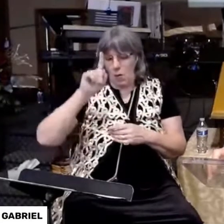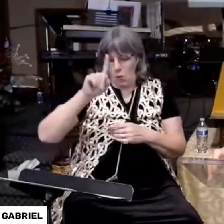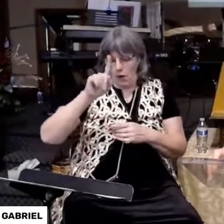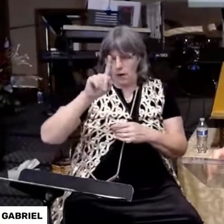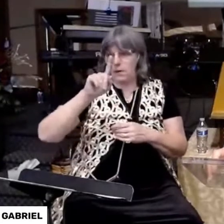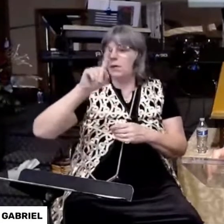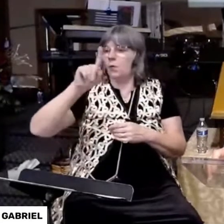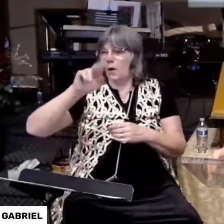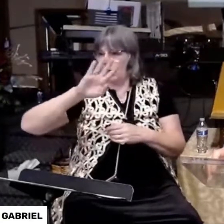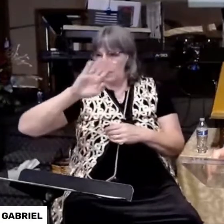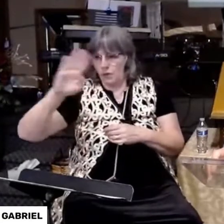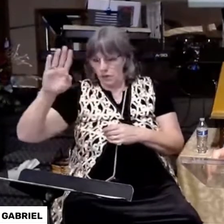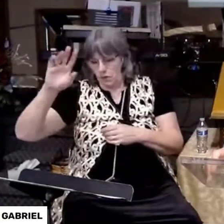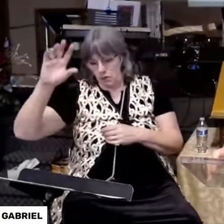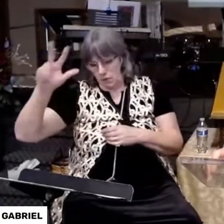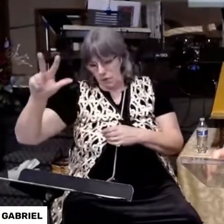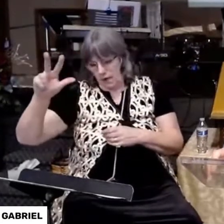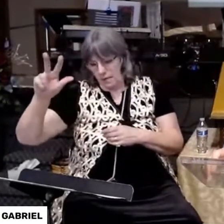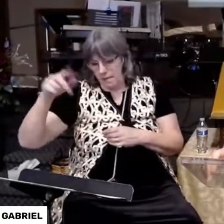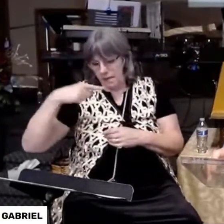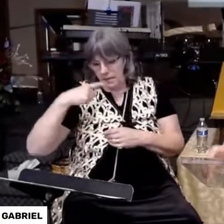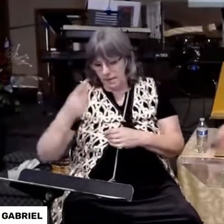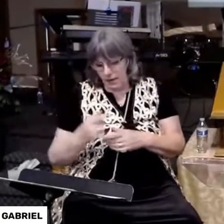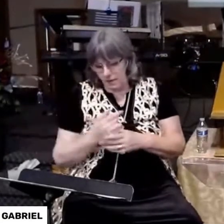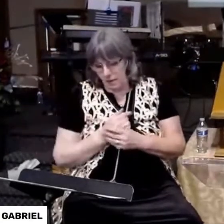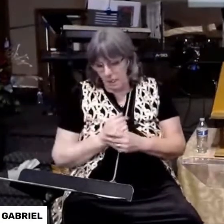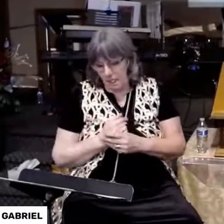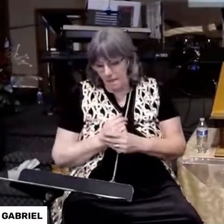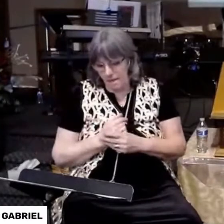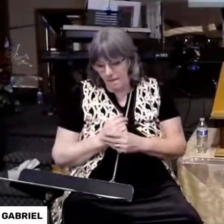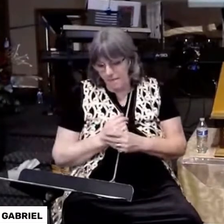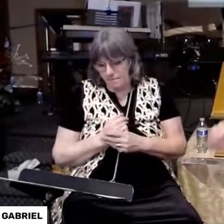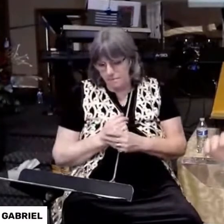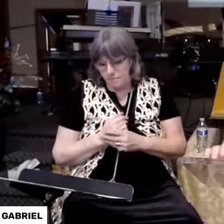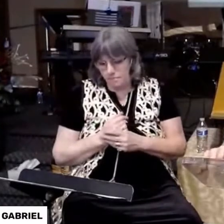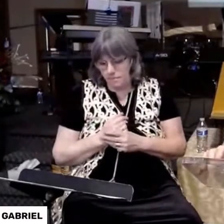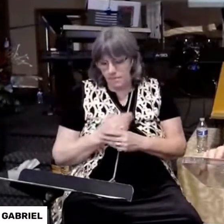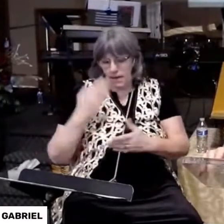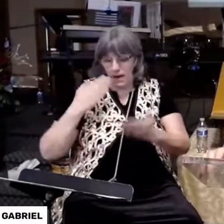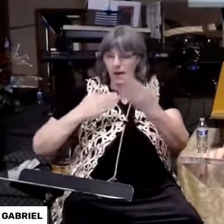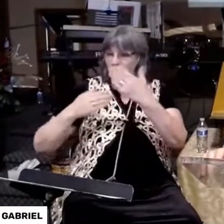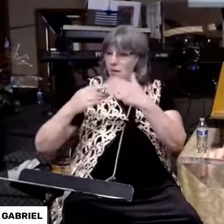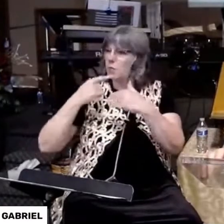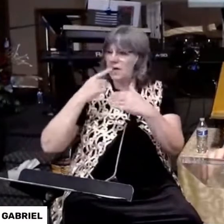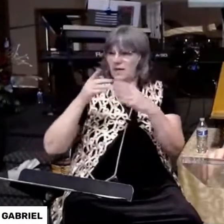1:1-3, a section that we often read